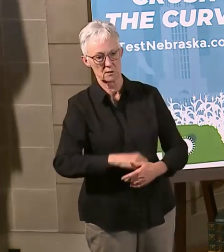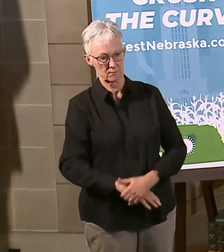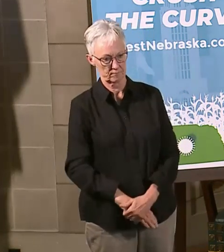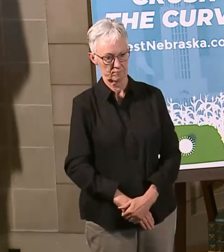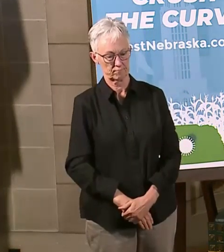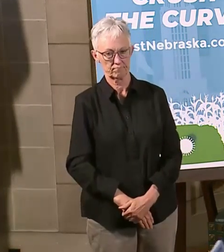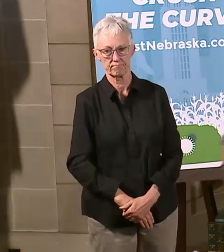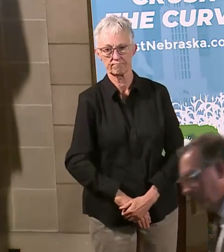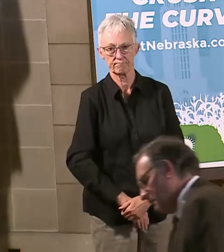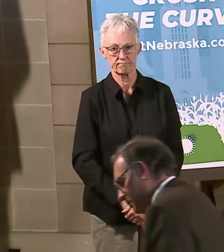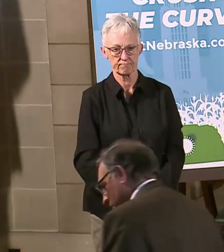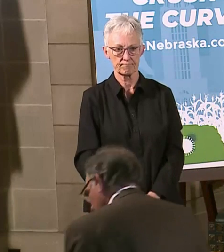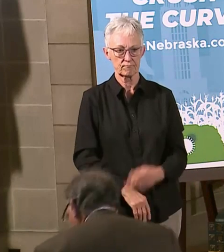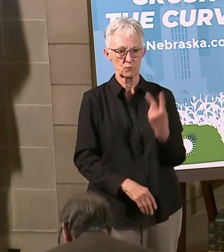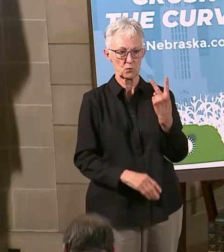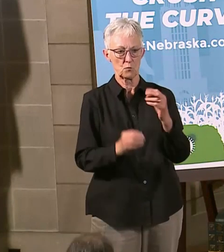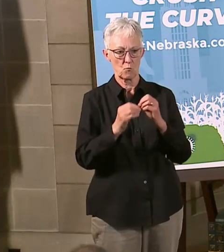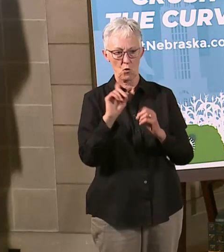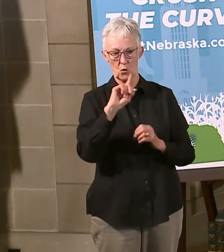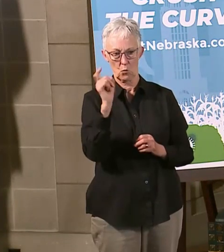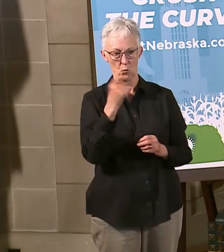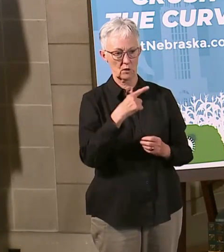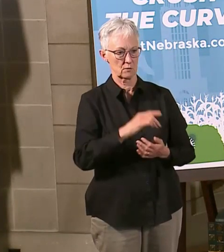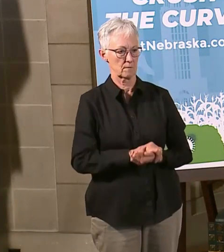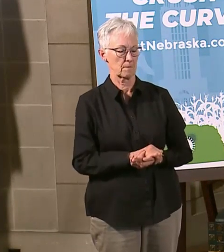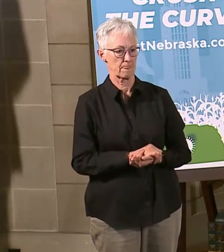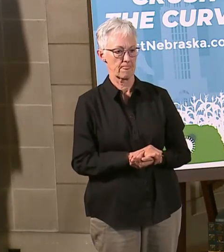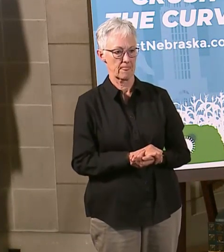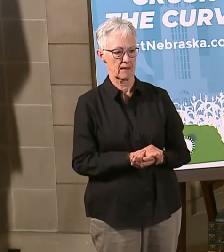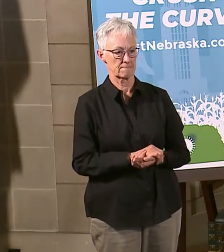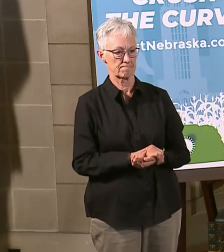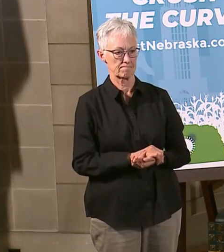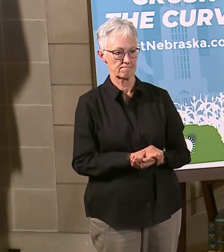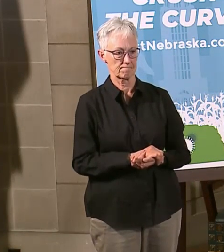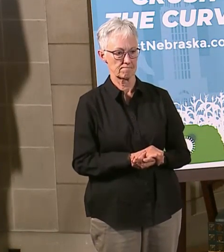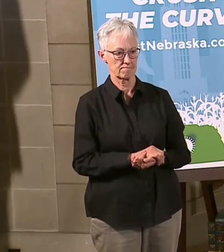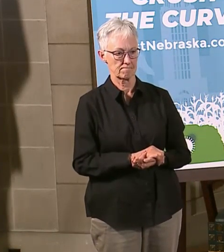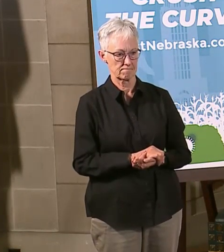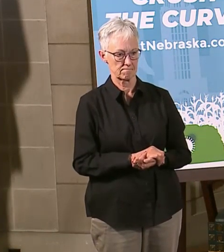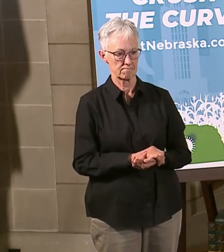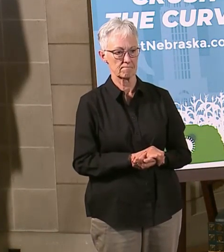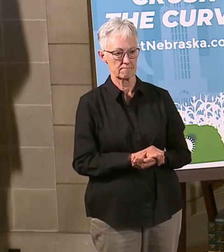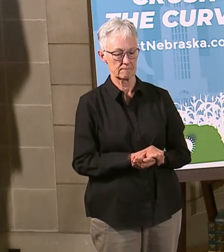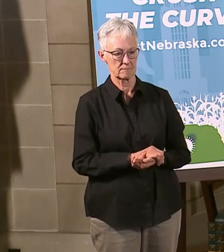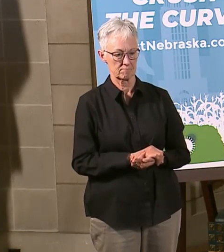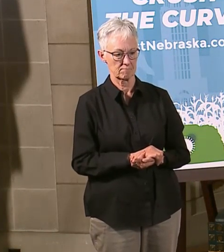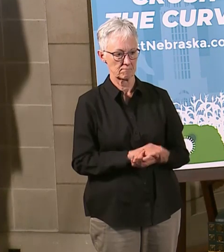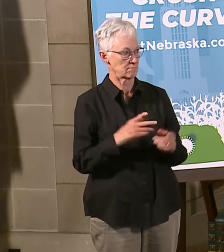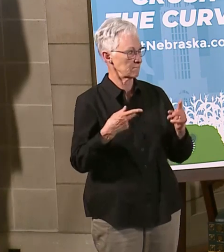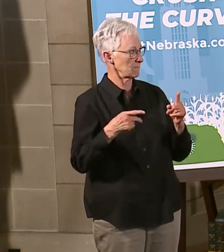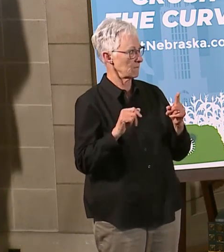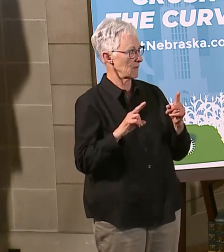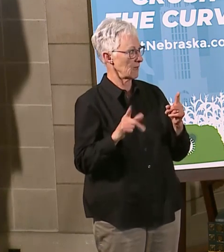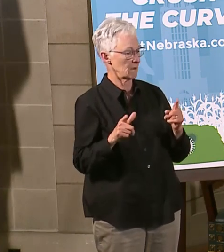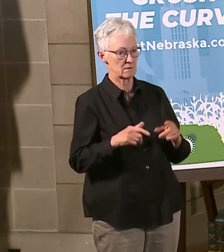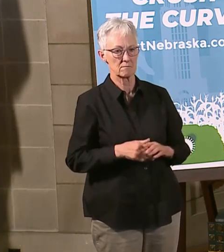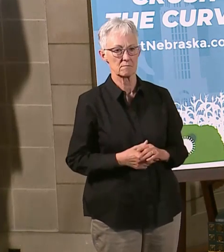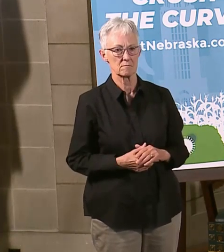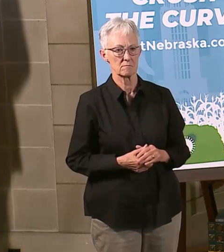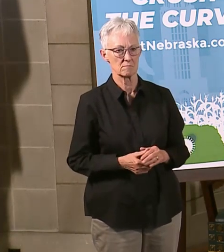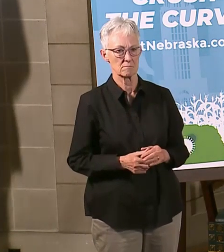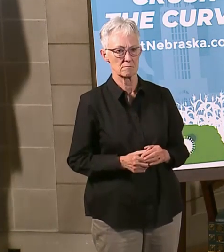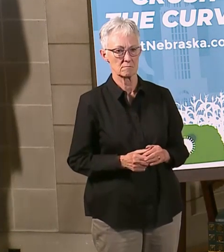Two more questions. Yeah. Go ahead, Paul. Sorry. Yep, you. Sorry. I thought it was a question back, but it was